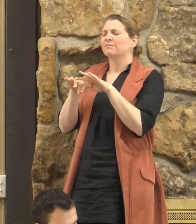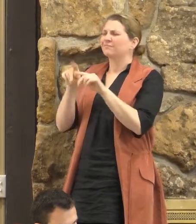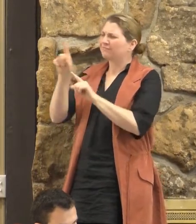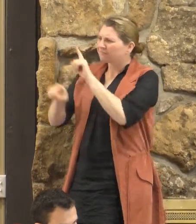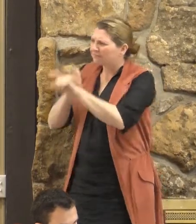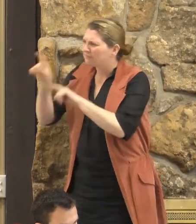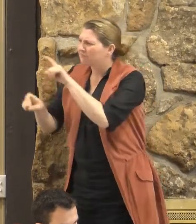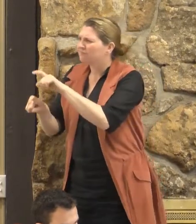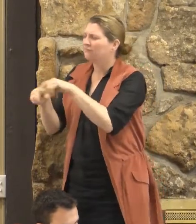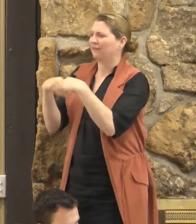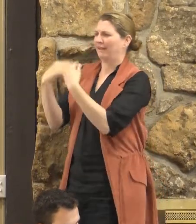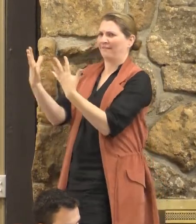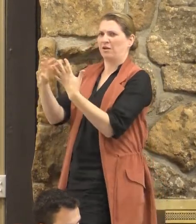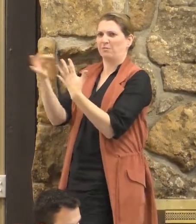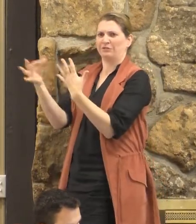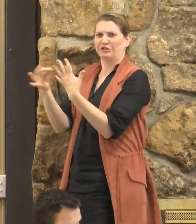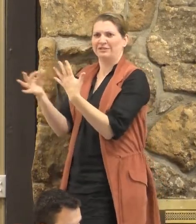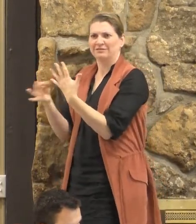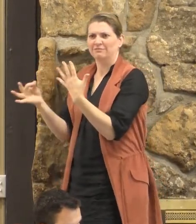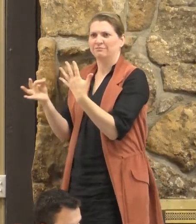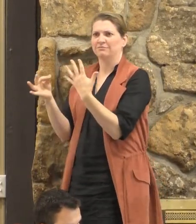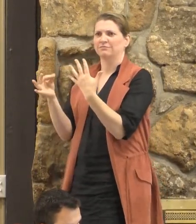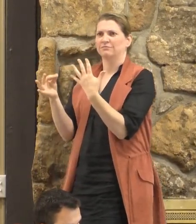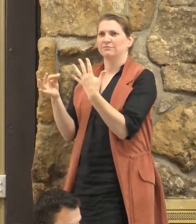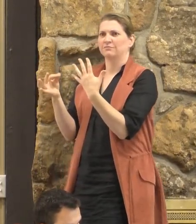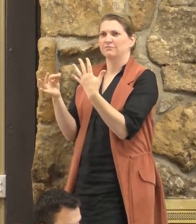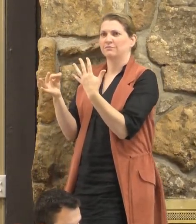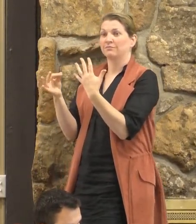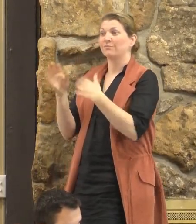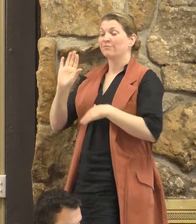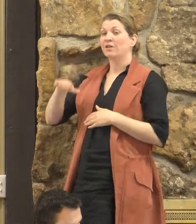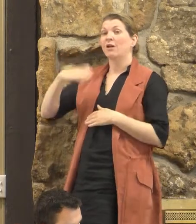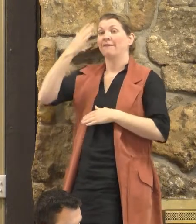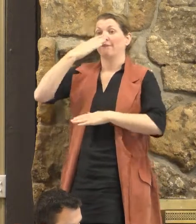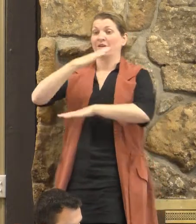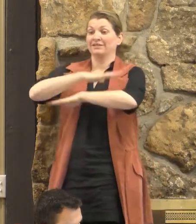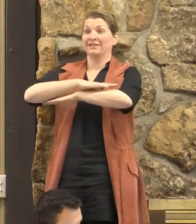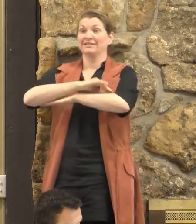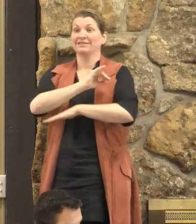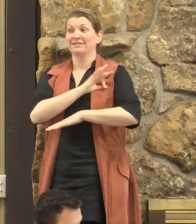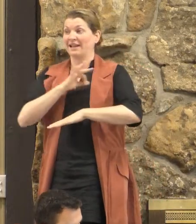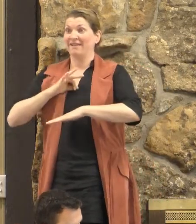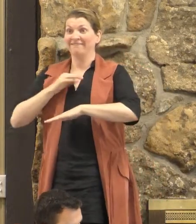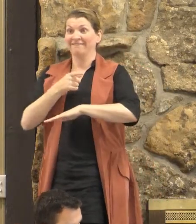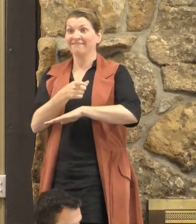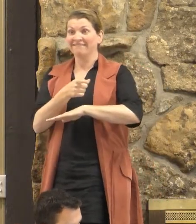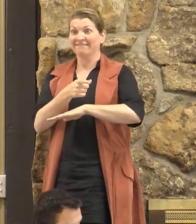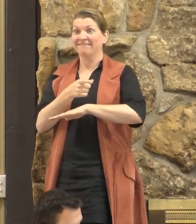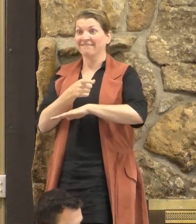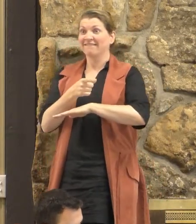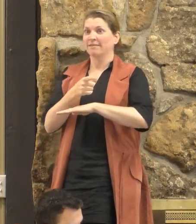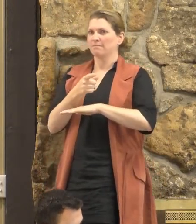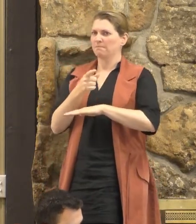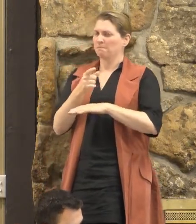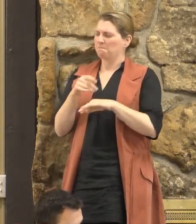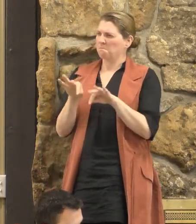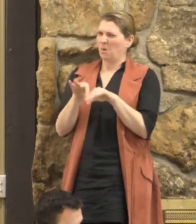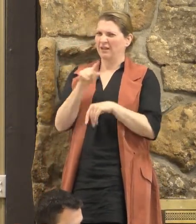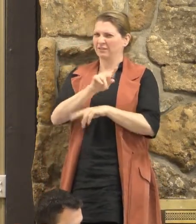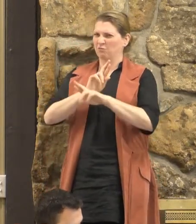your front line staff to give those options.